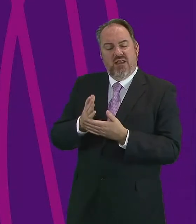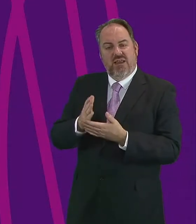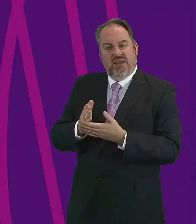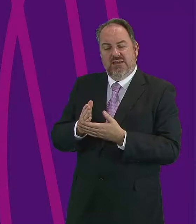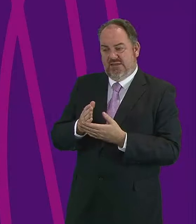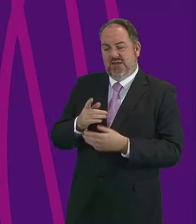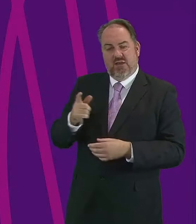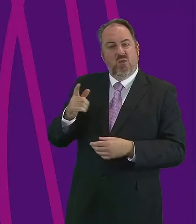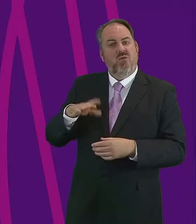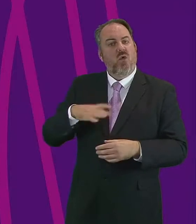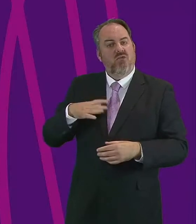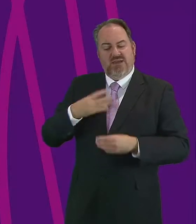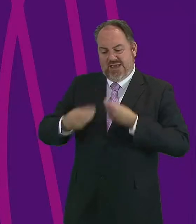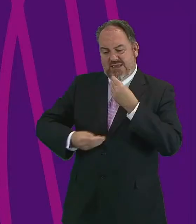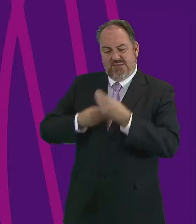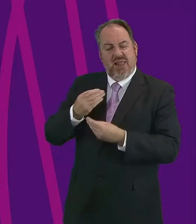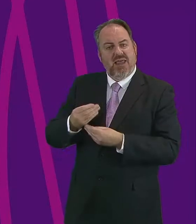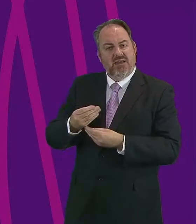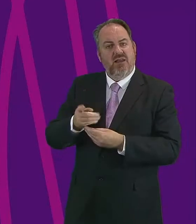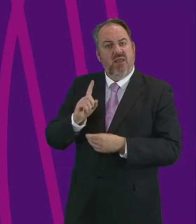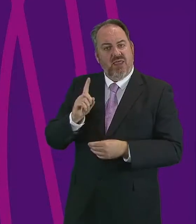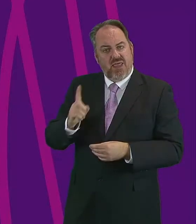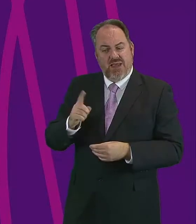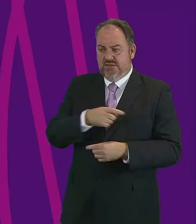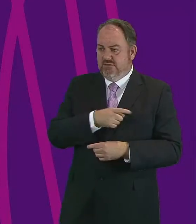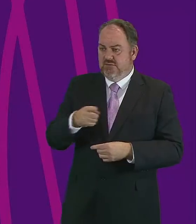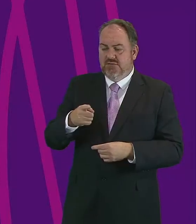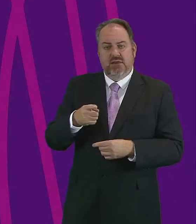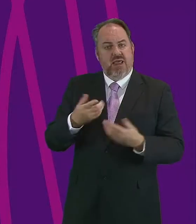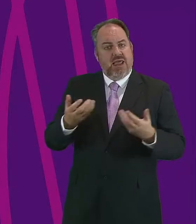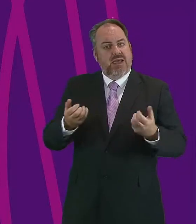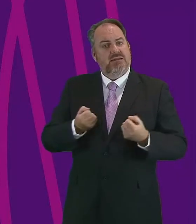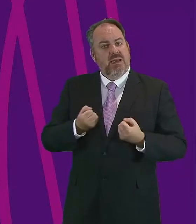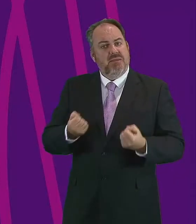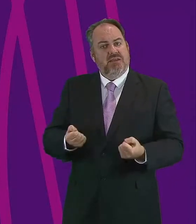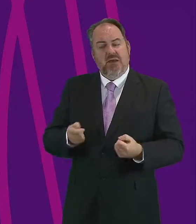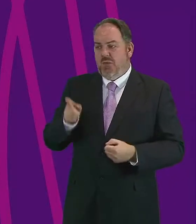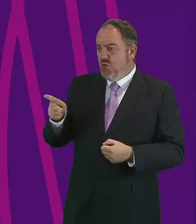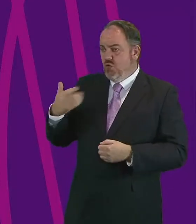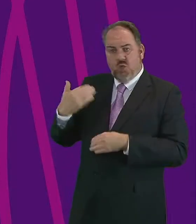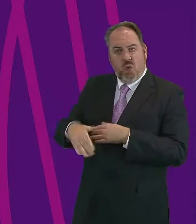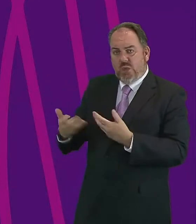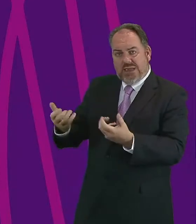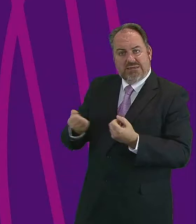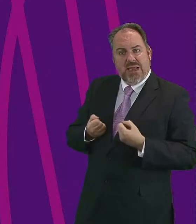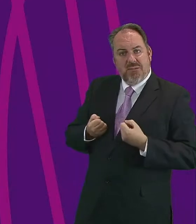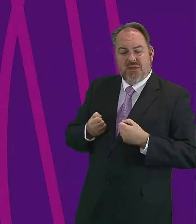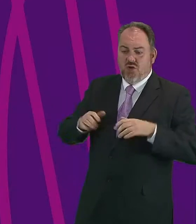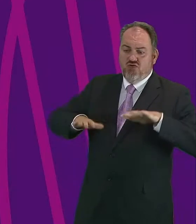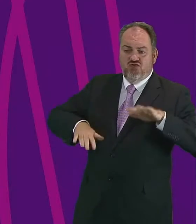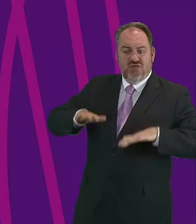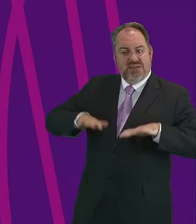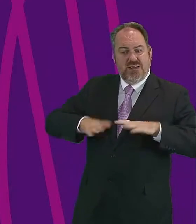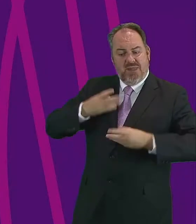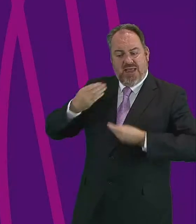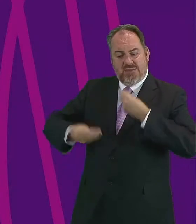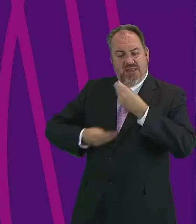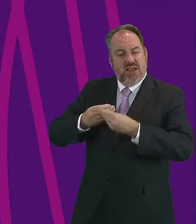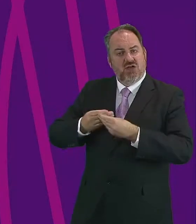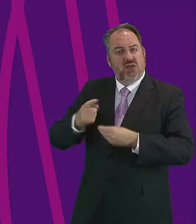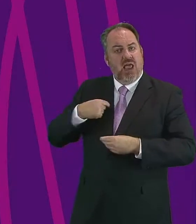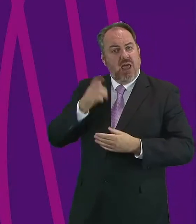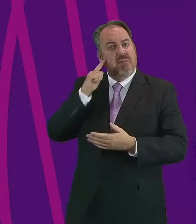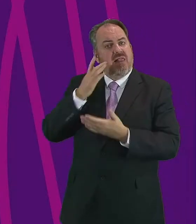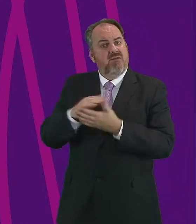He indicated as a reasonable man he was accepting that explanation. I'm sorry Mr Cole-Hamilton isn't accepting it. I think there could be a discussion. I think